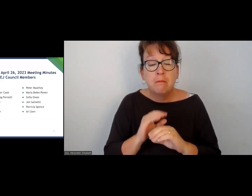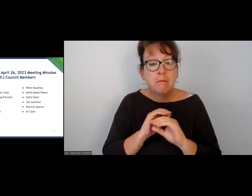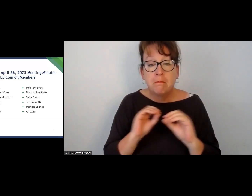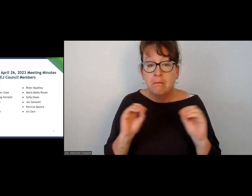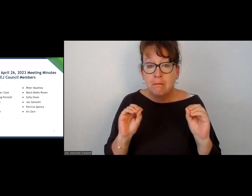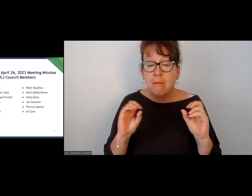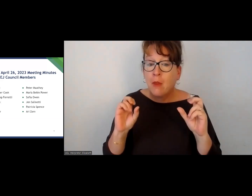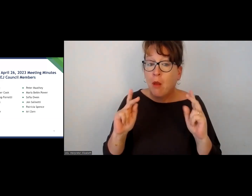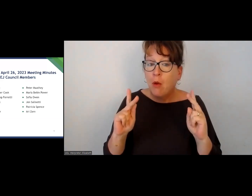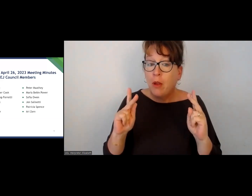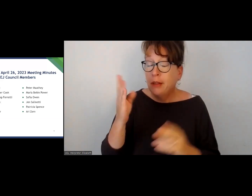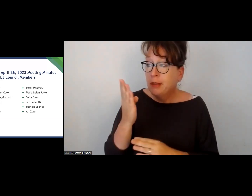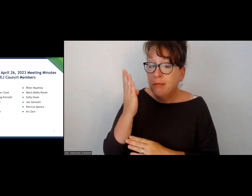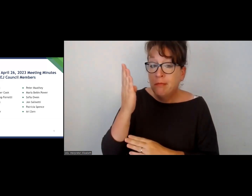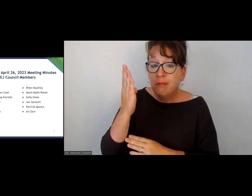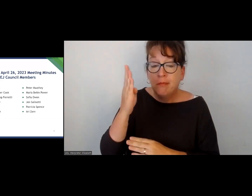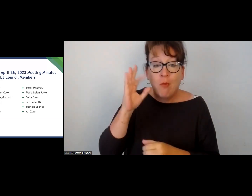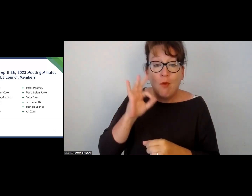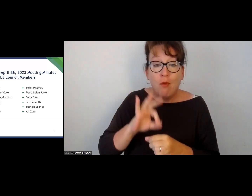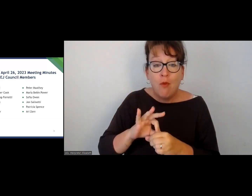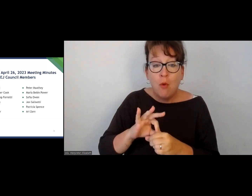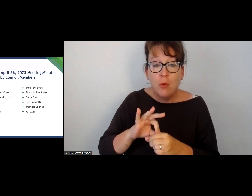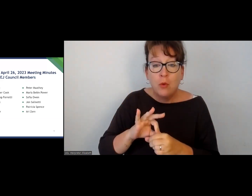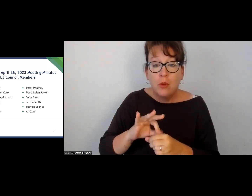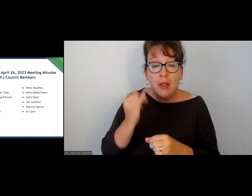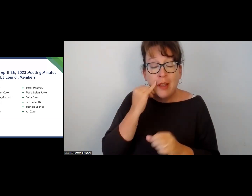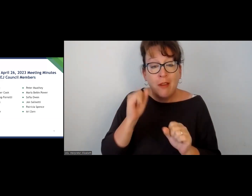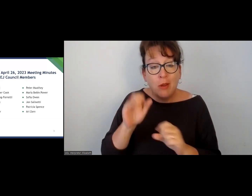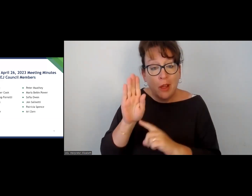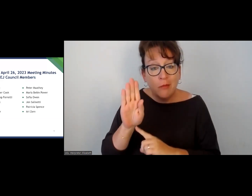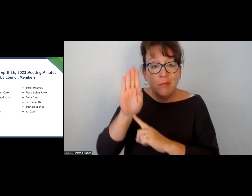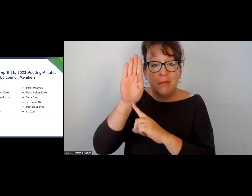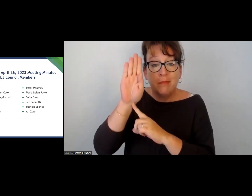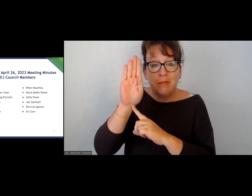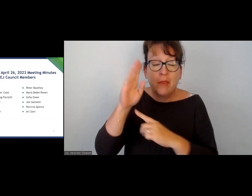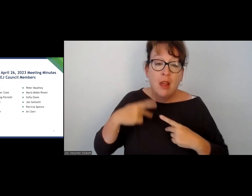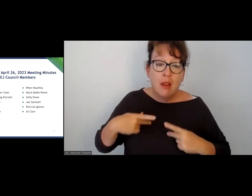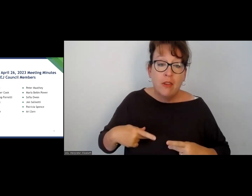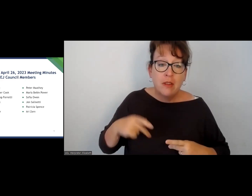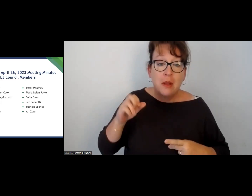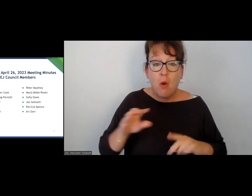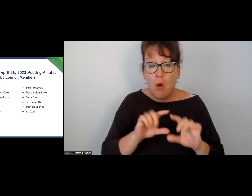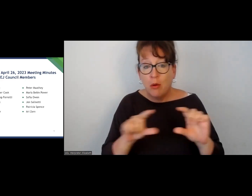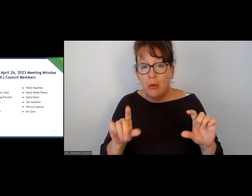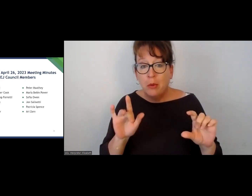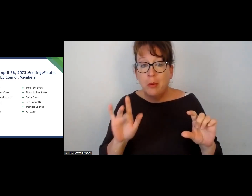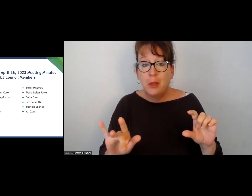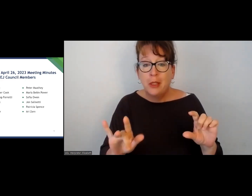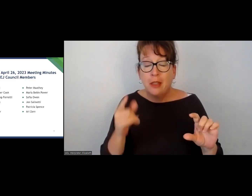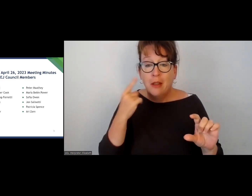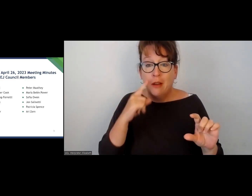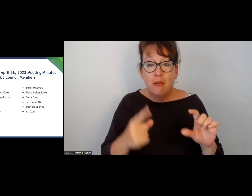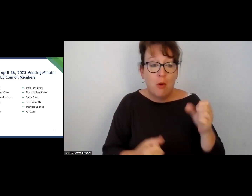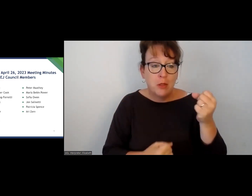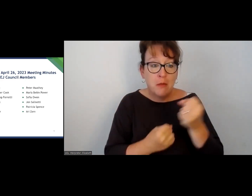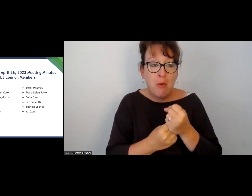Okay, can we move to a vote? And so if you can raise your hand physically or the